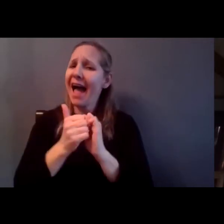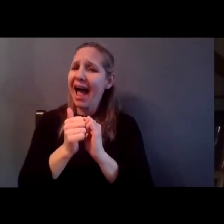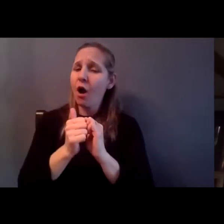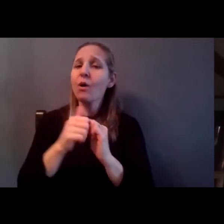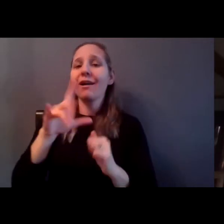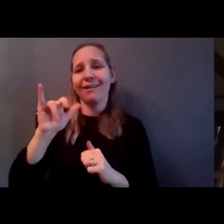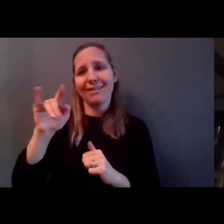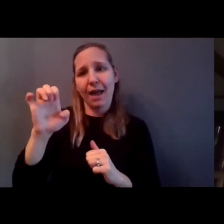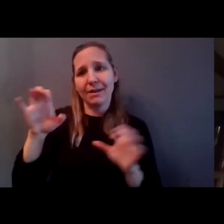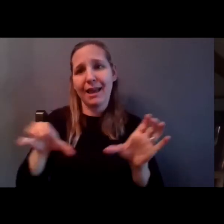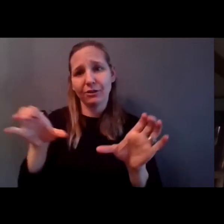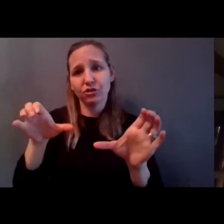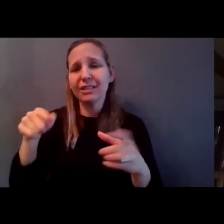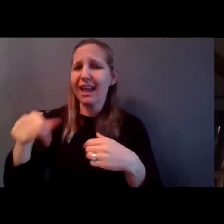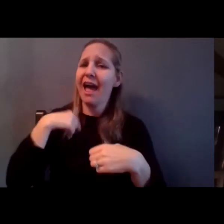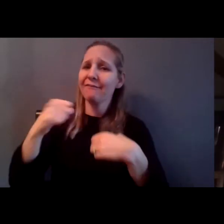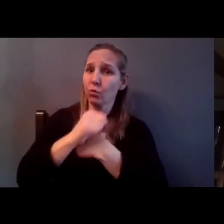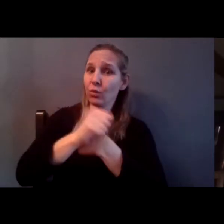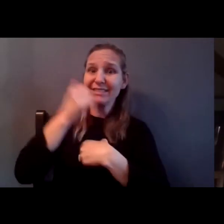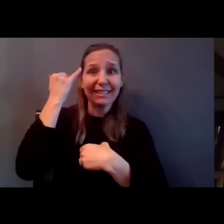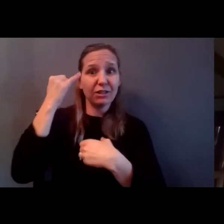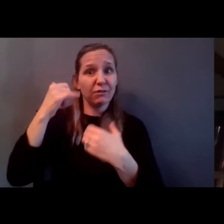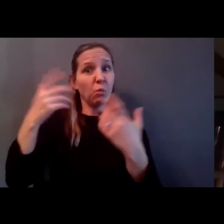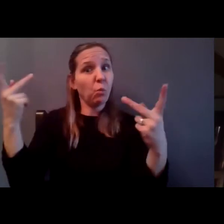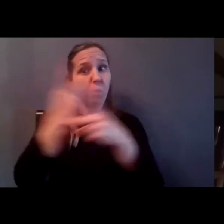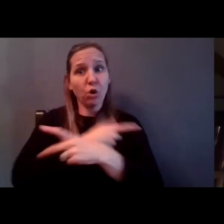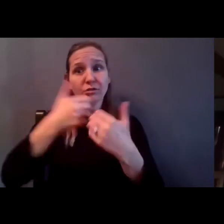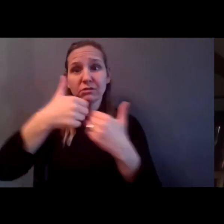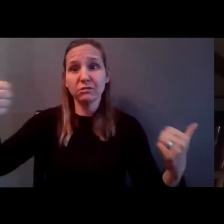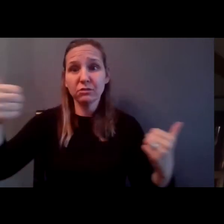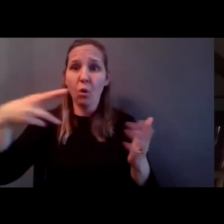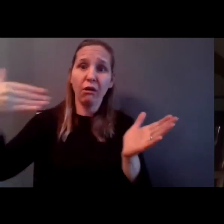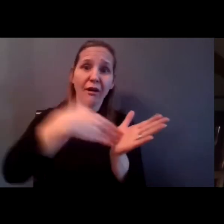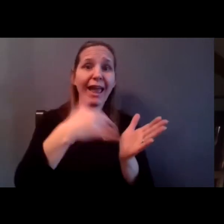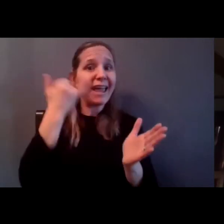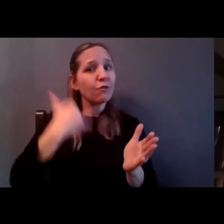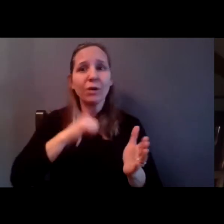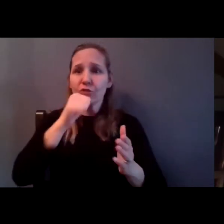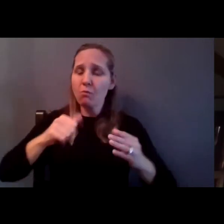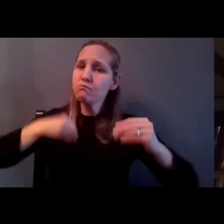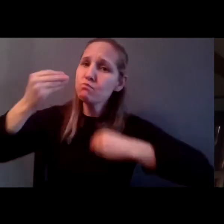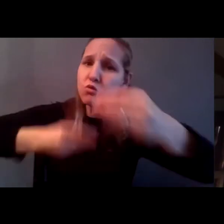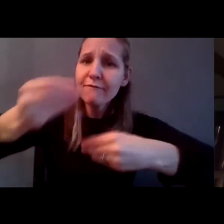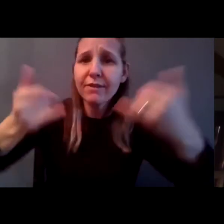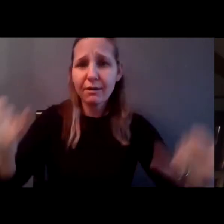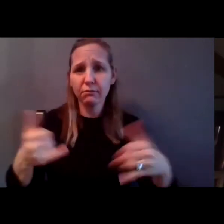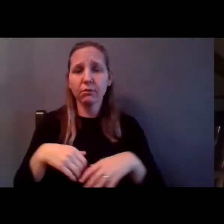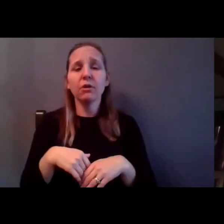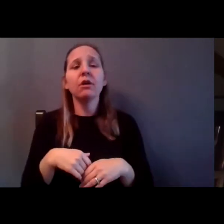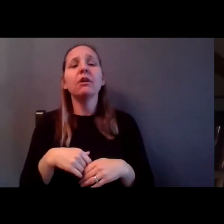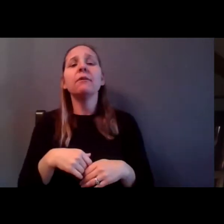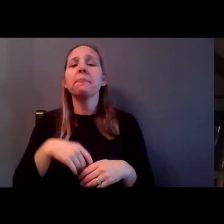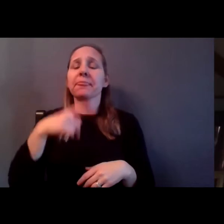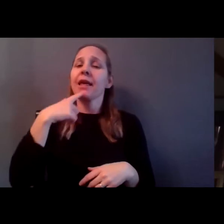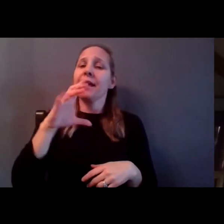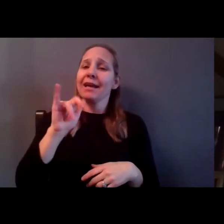of further exclusion and injustice if we don't take bold action on the climate crisis now. Specific climate solutions can center